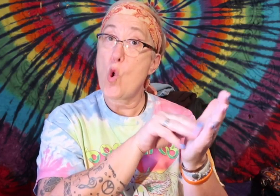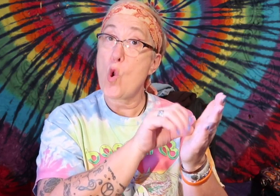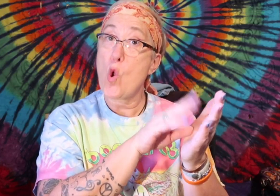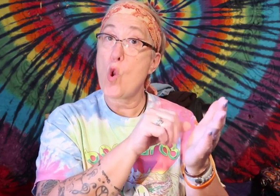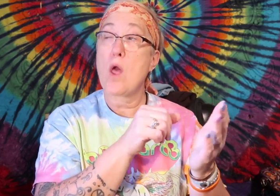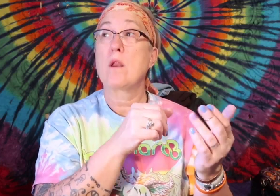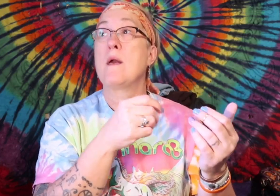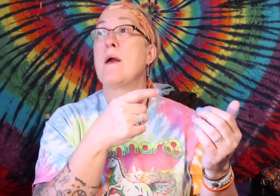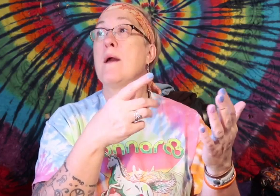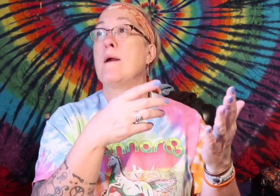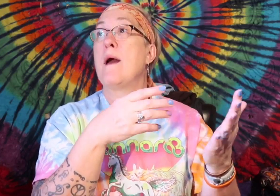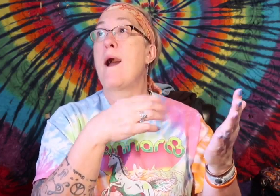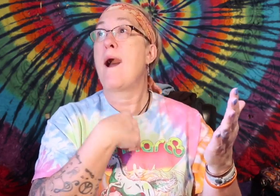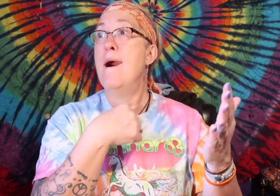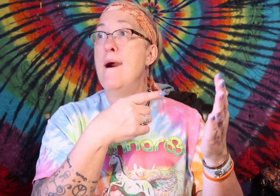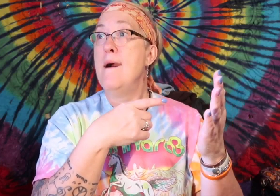I went to class. I learned a lot.